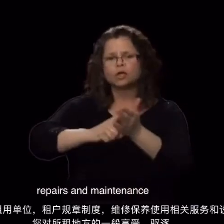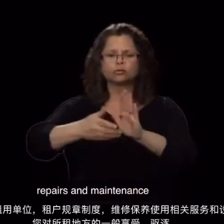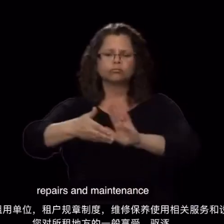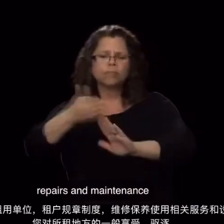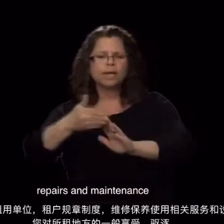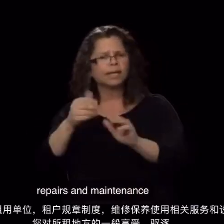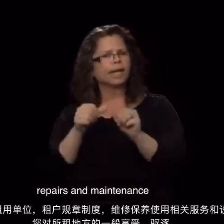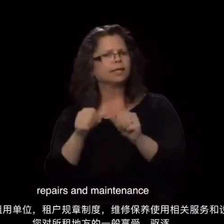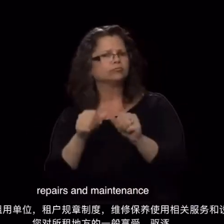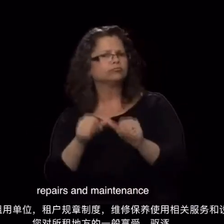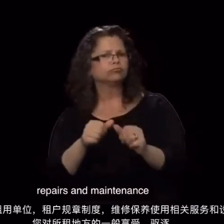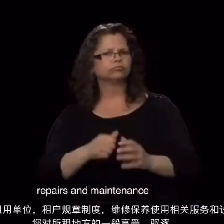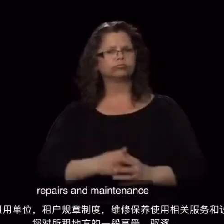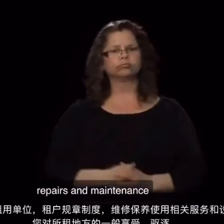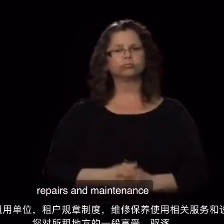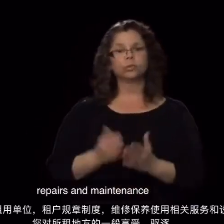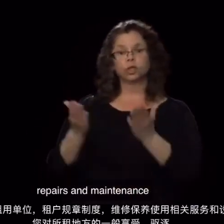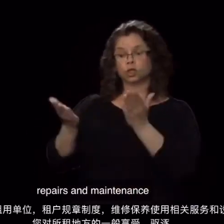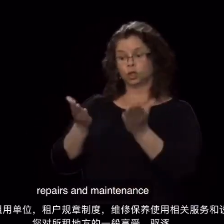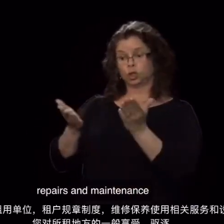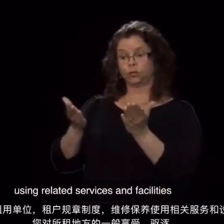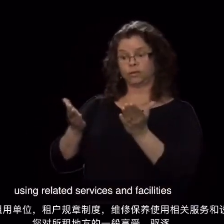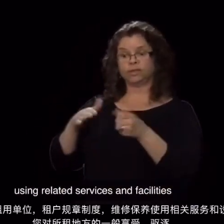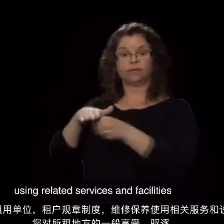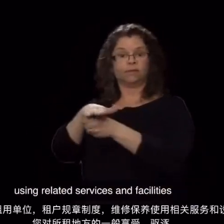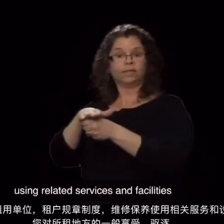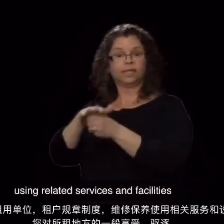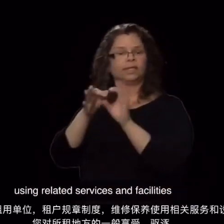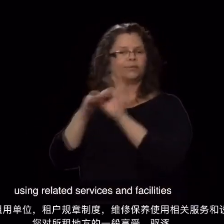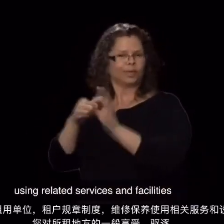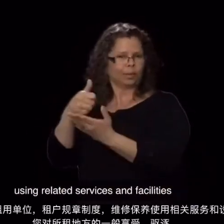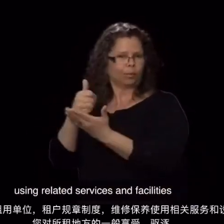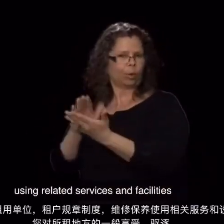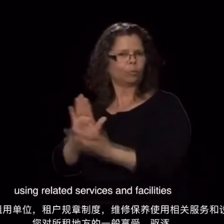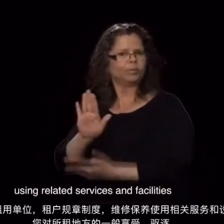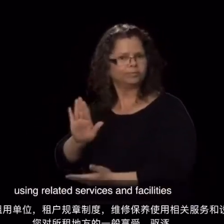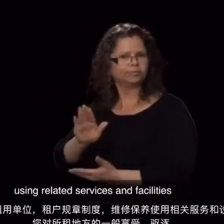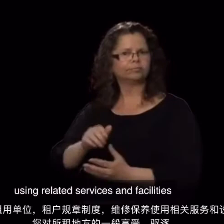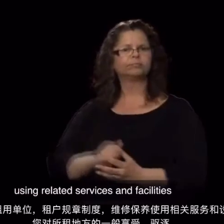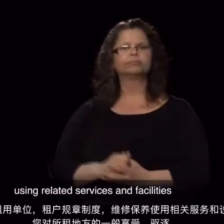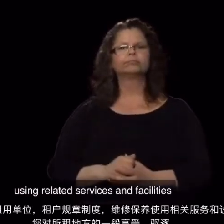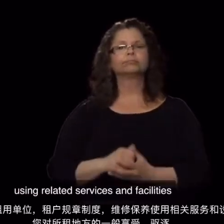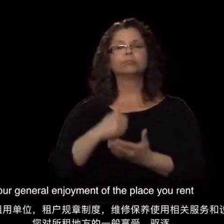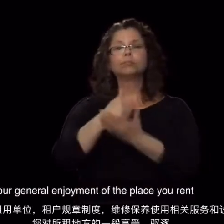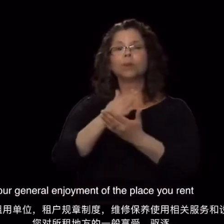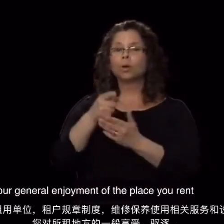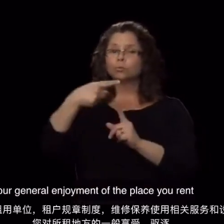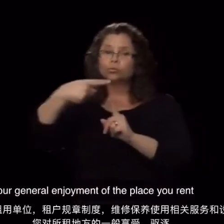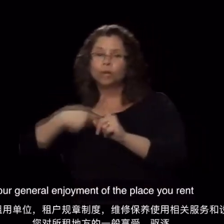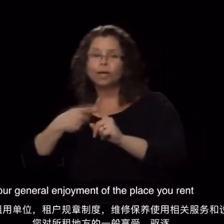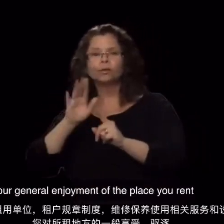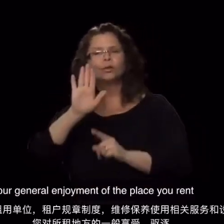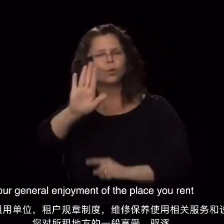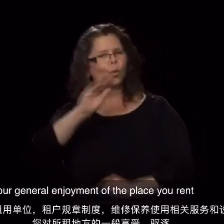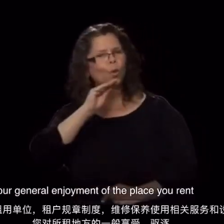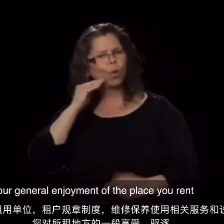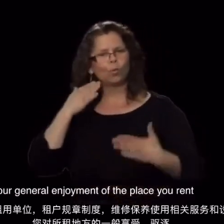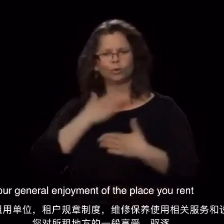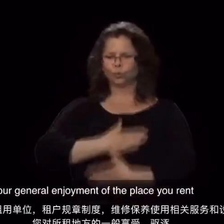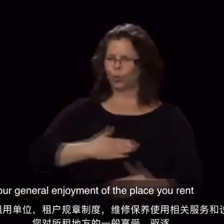repairs and maintenance, using related services and facilities, your general enjoyment of